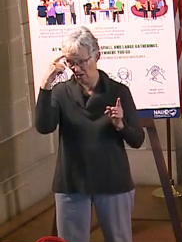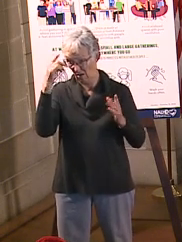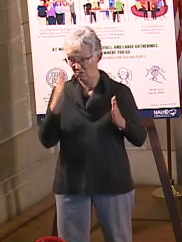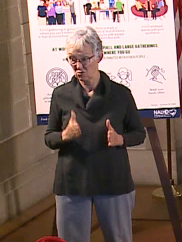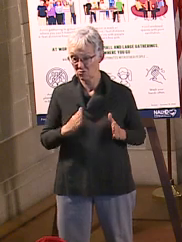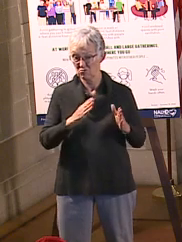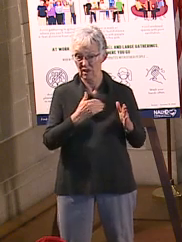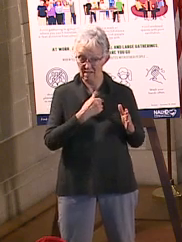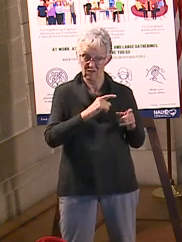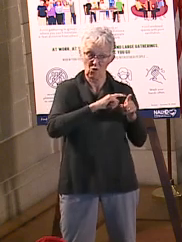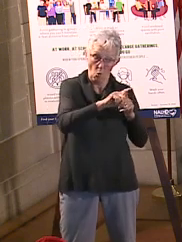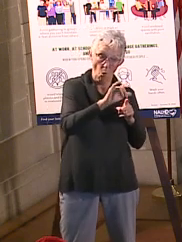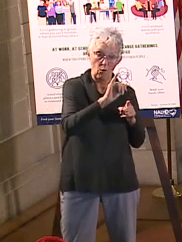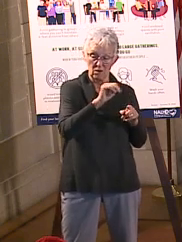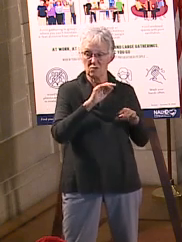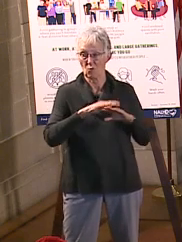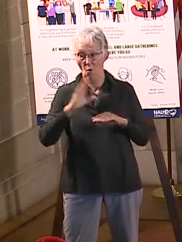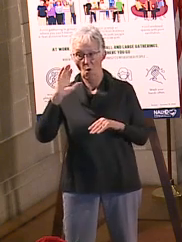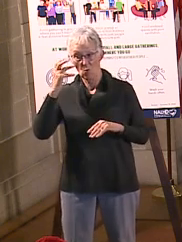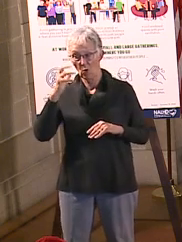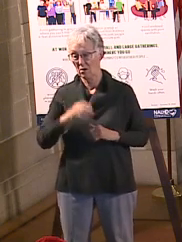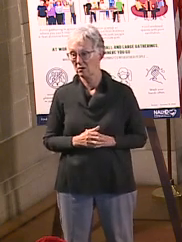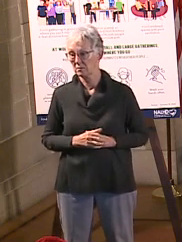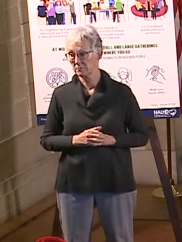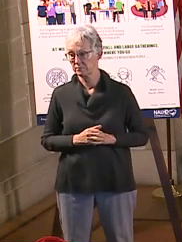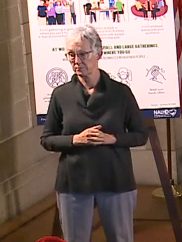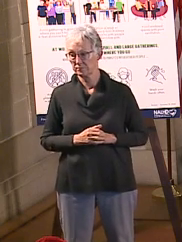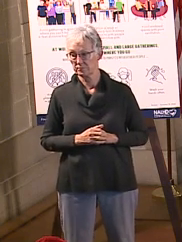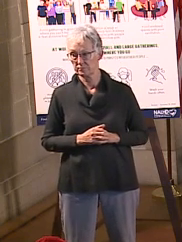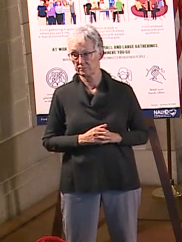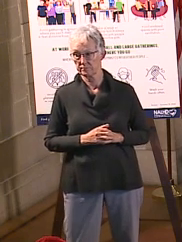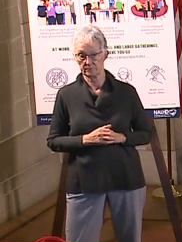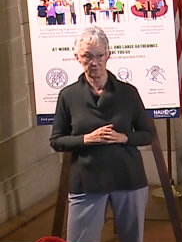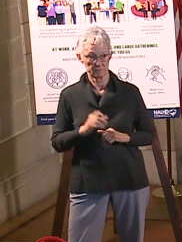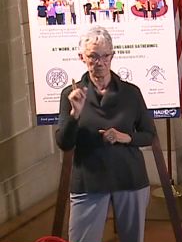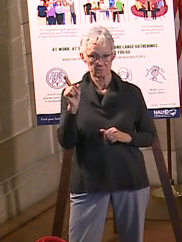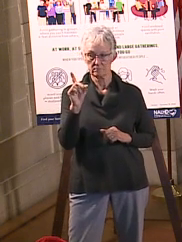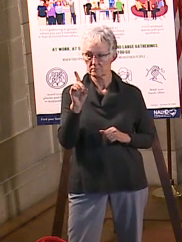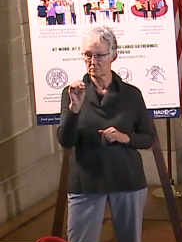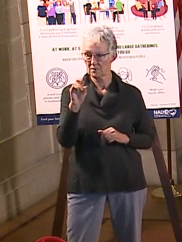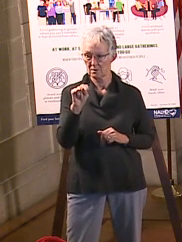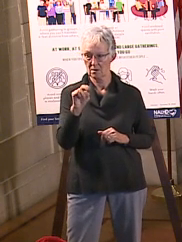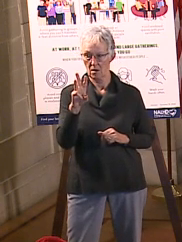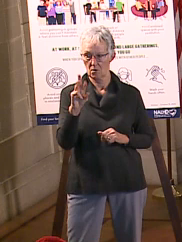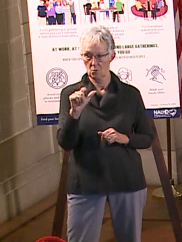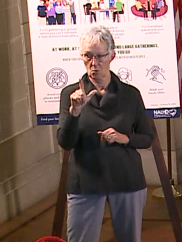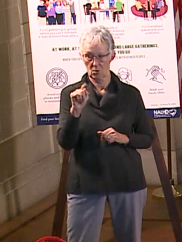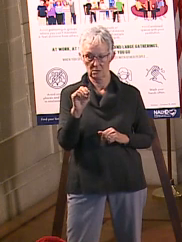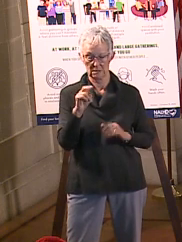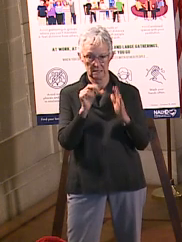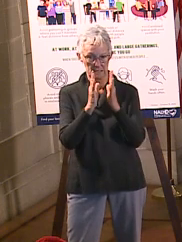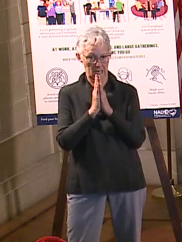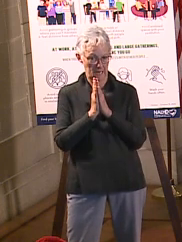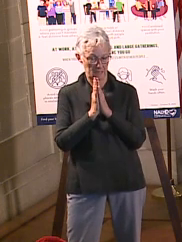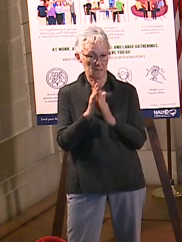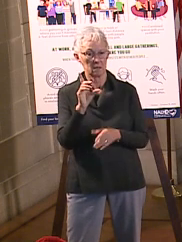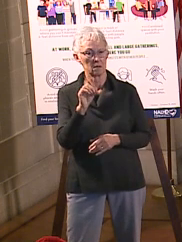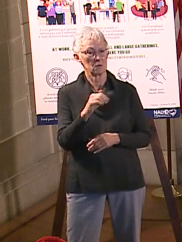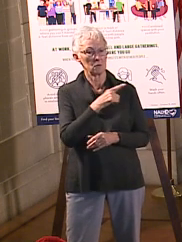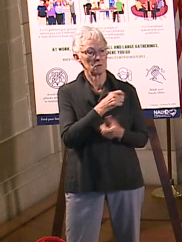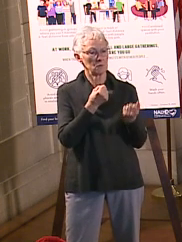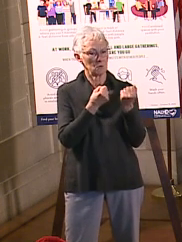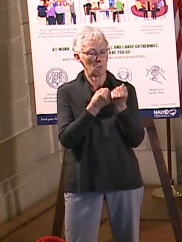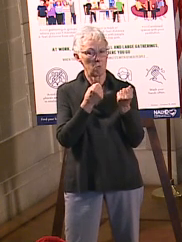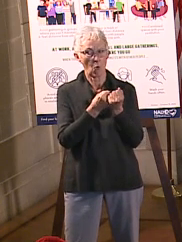sent in ahead of time? Yep, we got a couple. Don Walton wants to know, do you support another round of federal pandemic financial assistance, and if so, what should